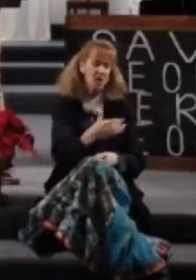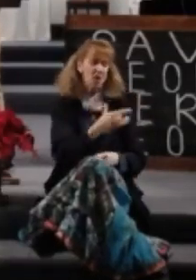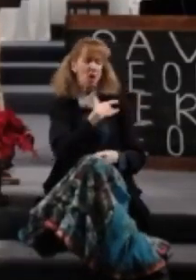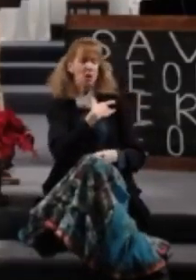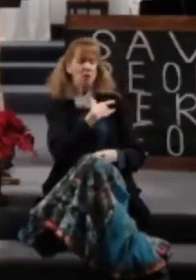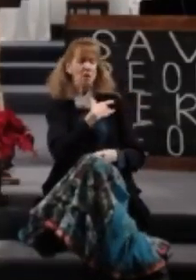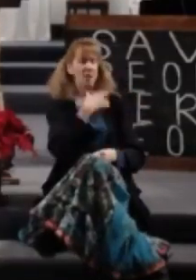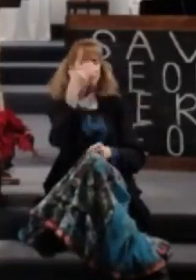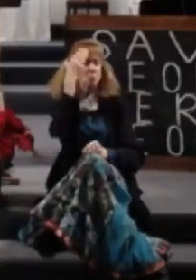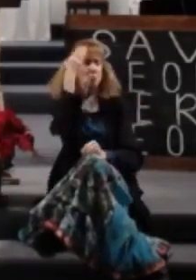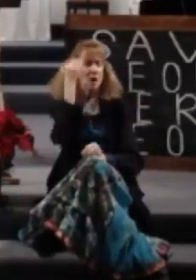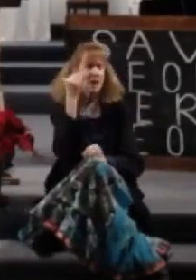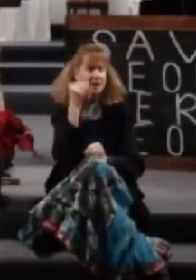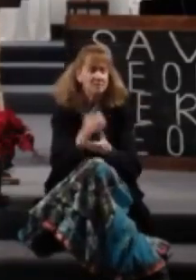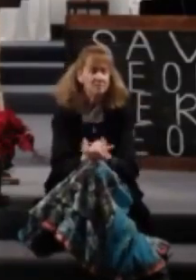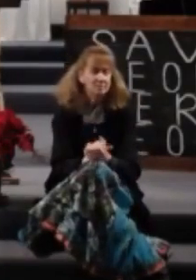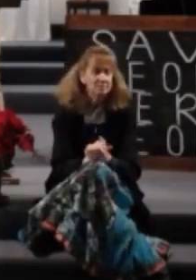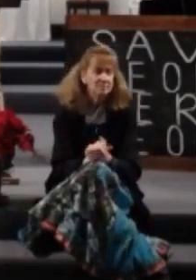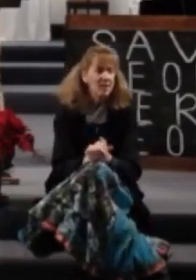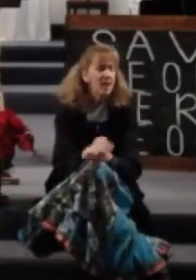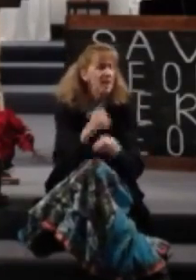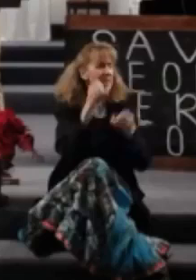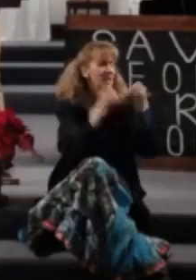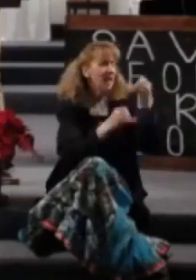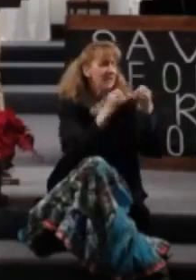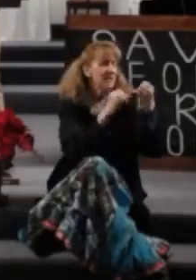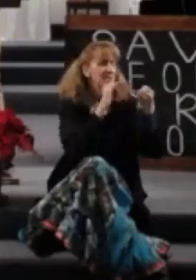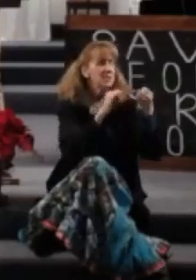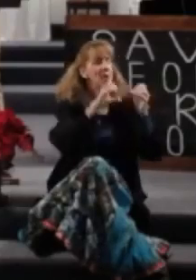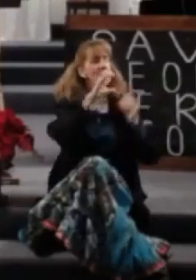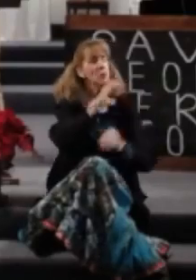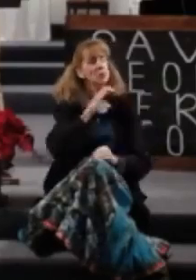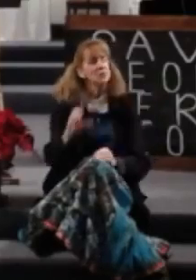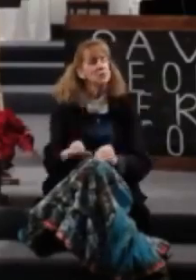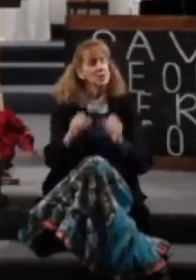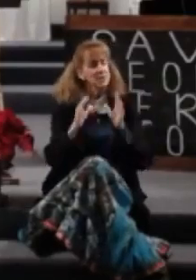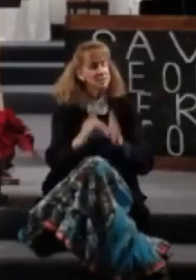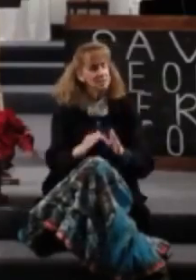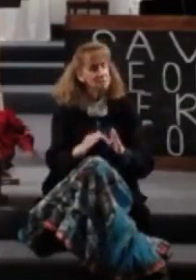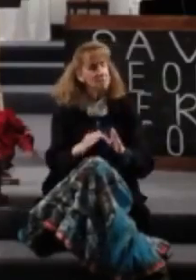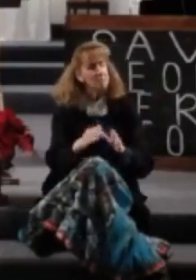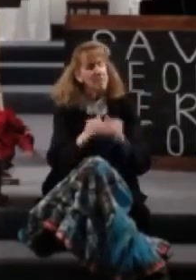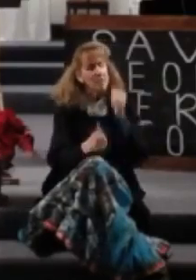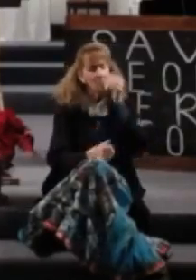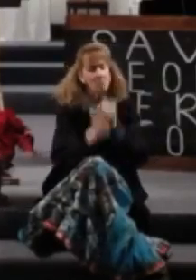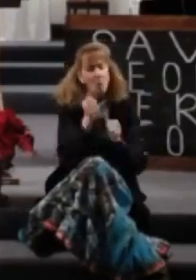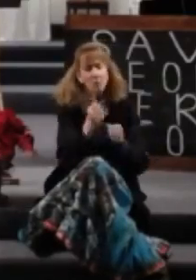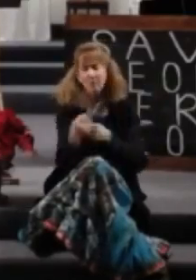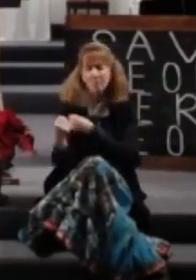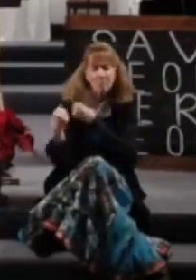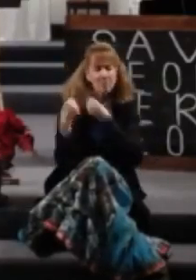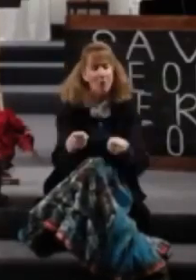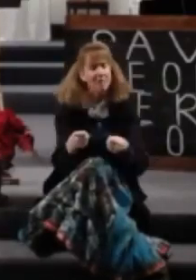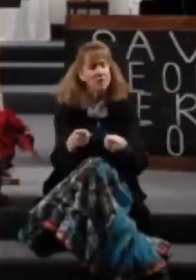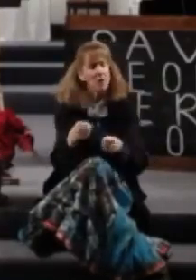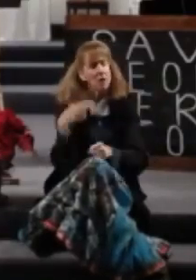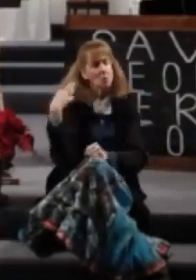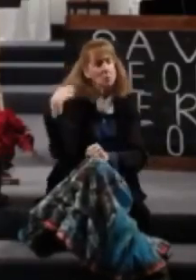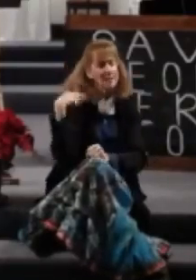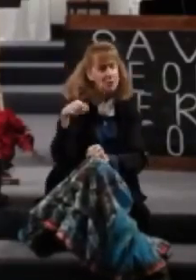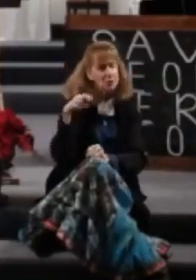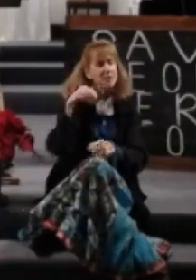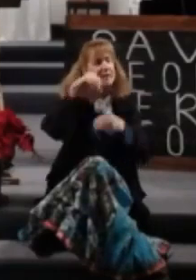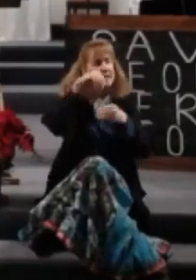why. And it is this. Christianity is the most powerful religion in the